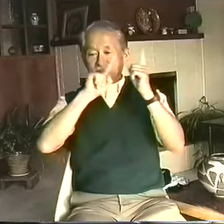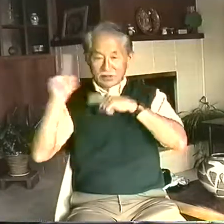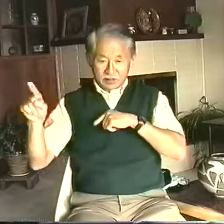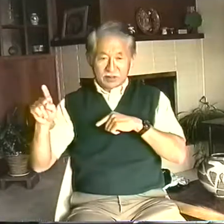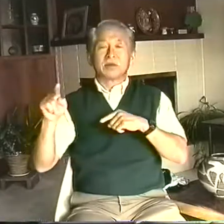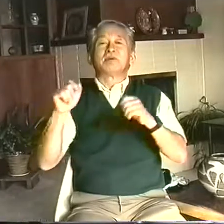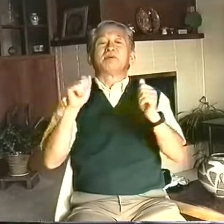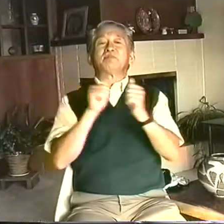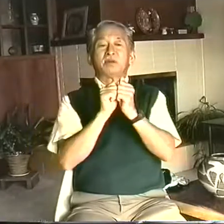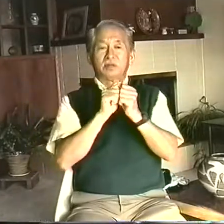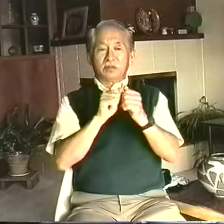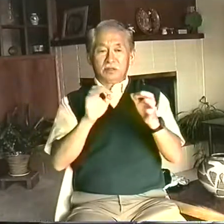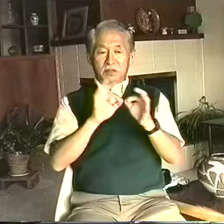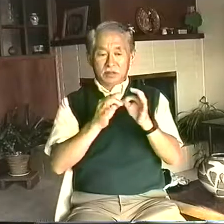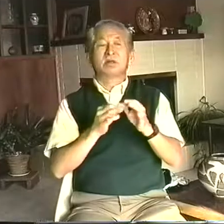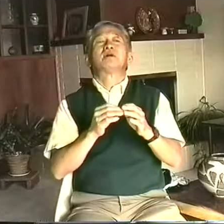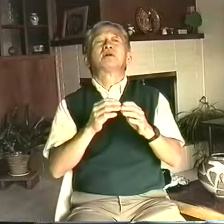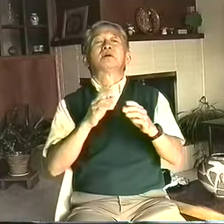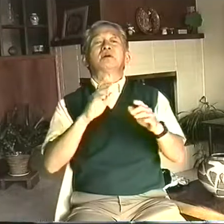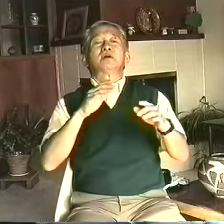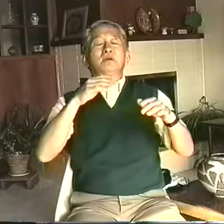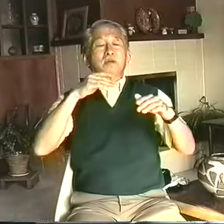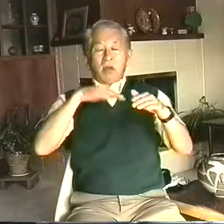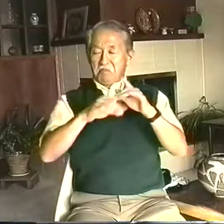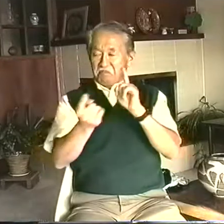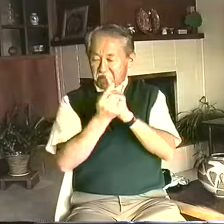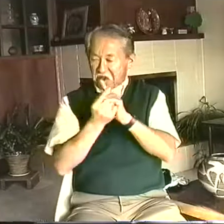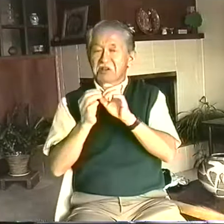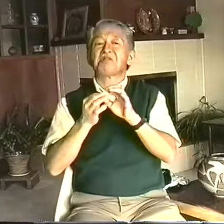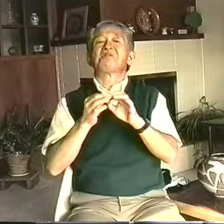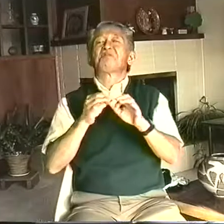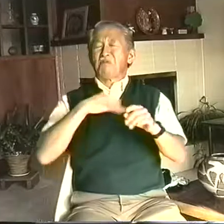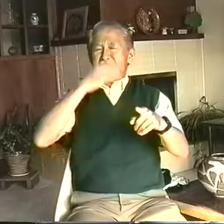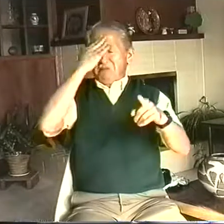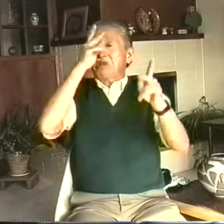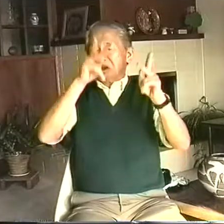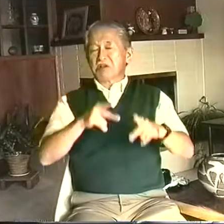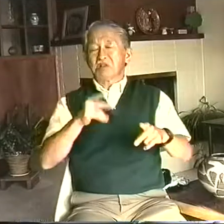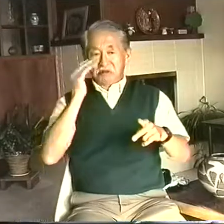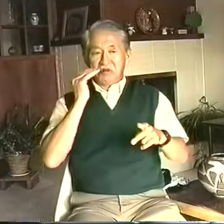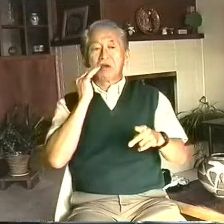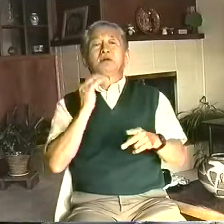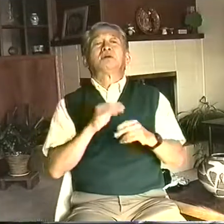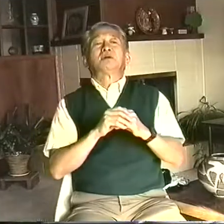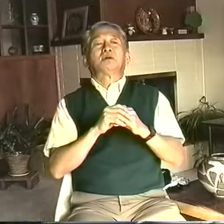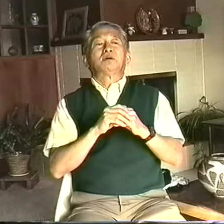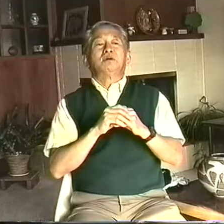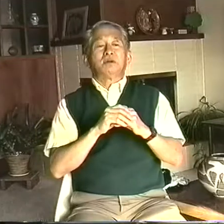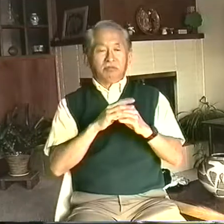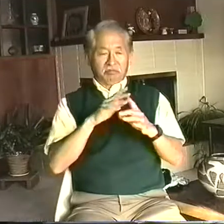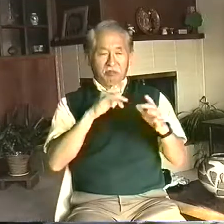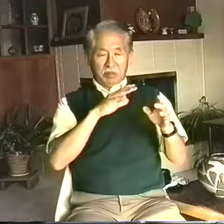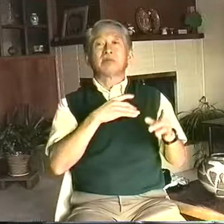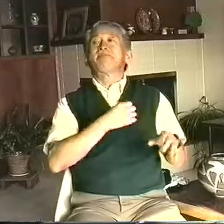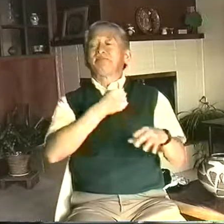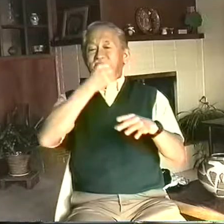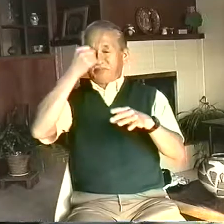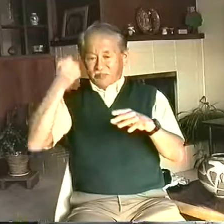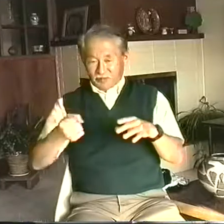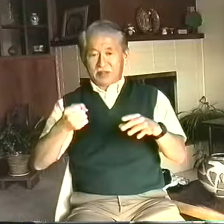then in the 1980s, the practice changed. So when I received this notice, I reported to jury duty, and there was an interpreter